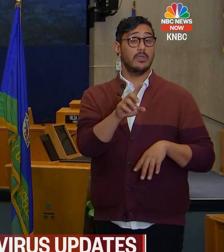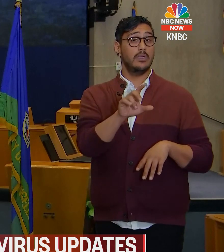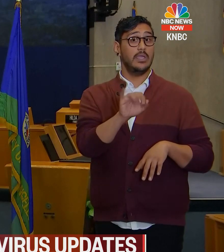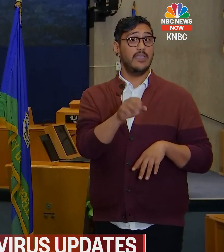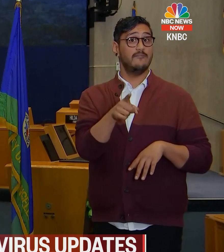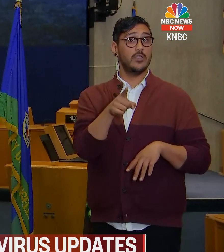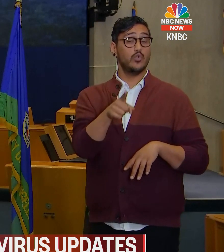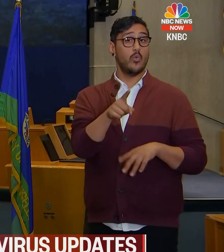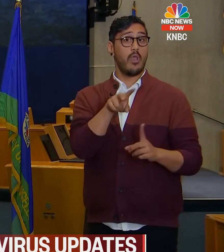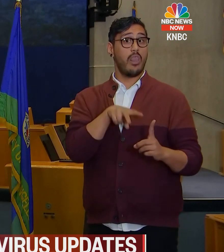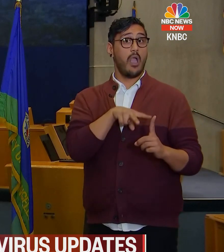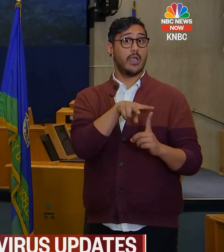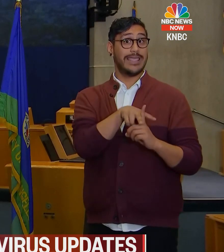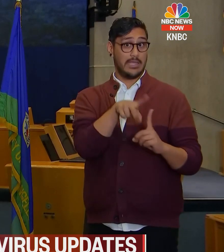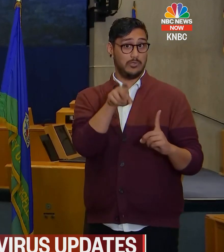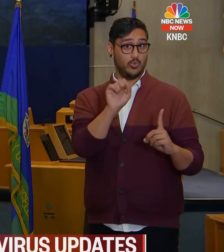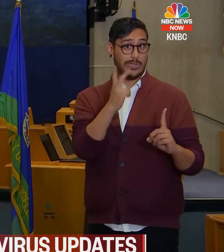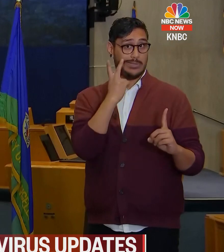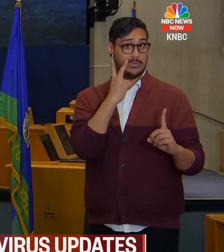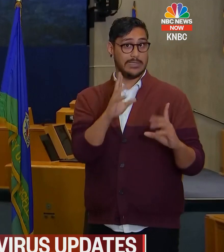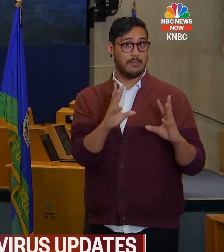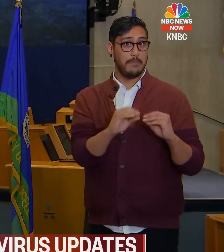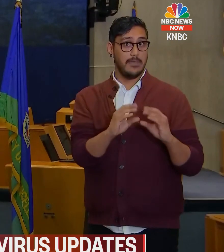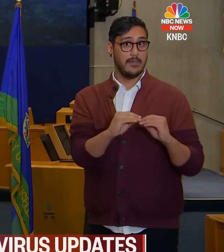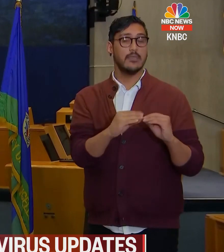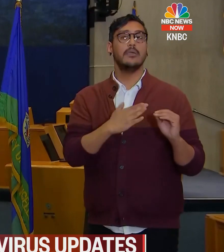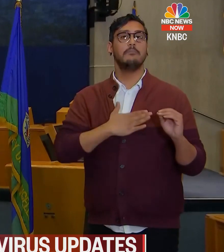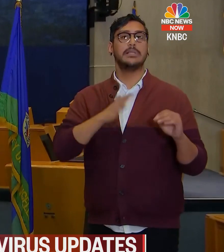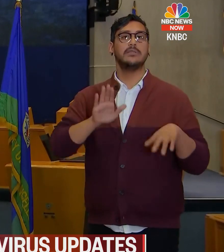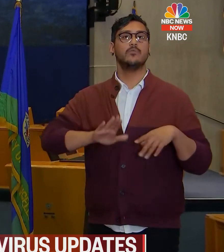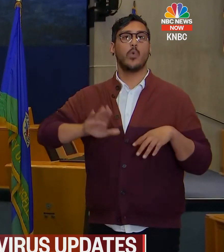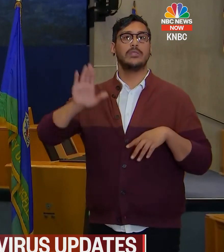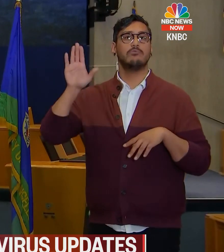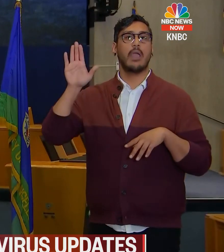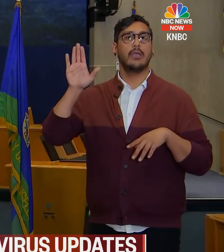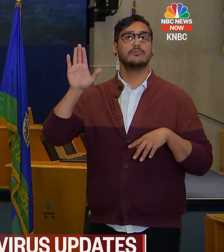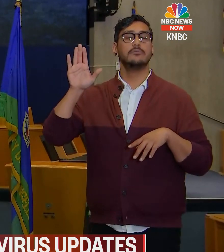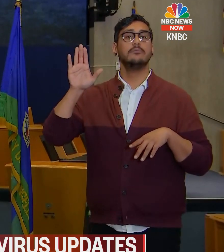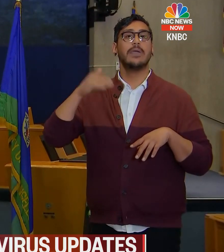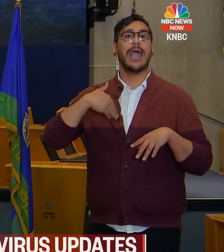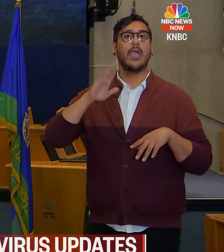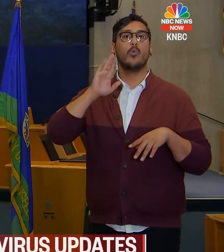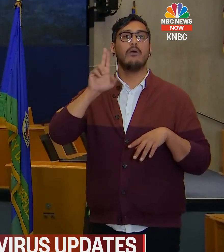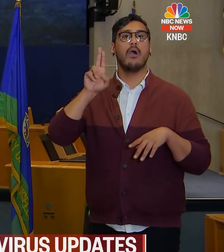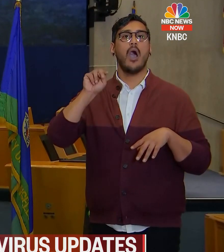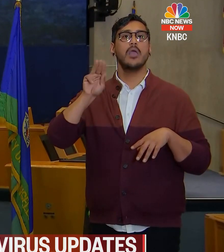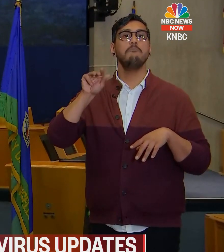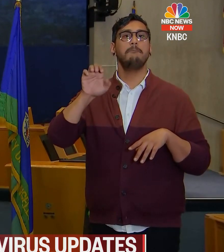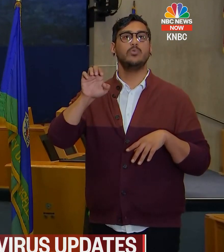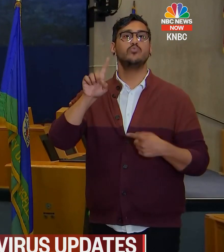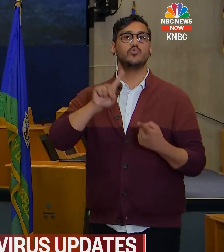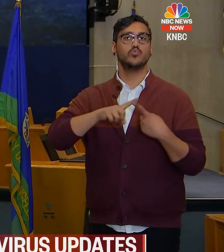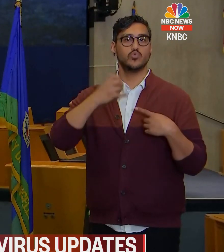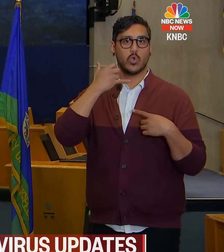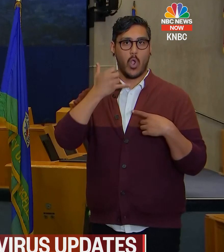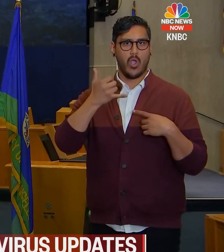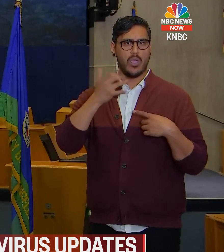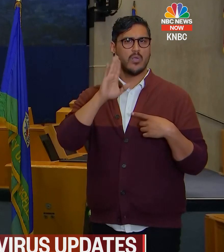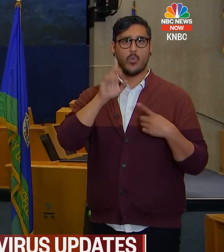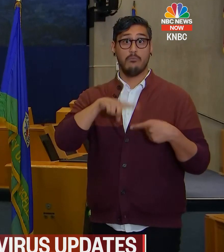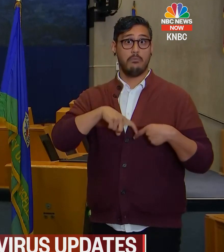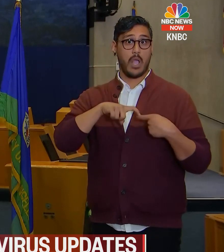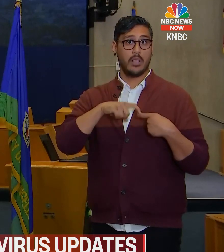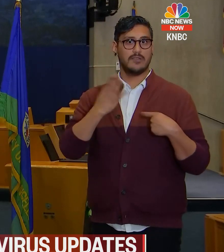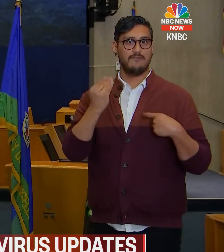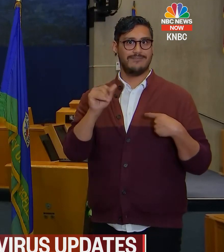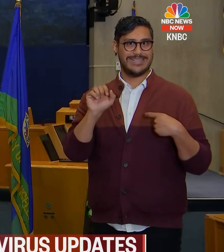that are logged in and see the meeting, please raise your hand and I'll unmute you into the call. We'll pause 15